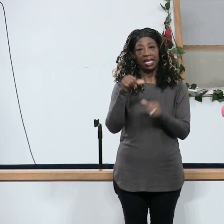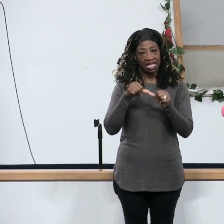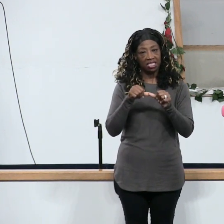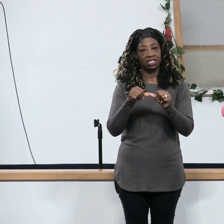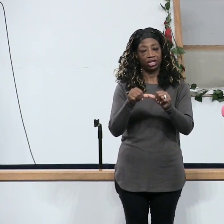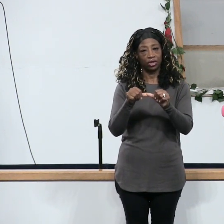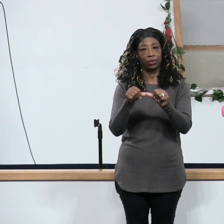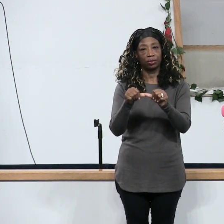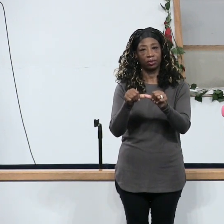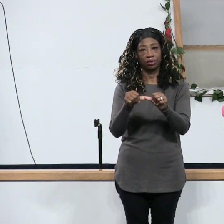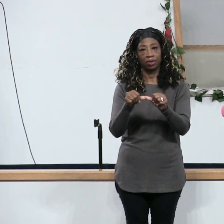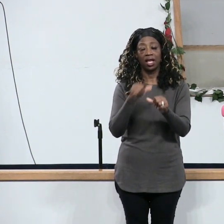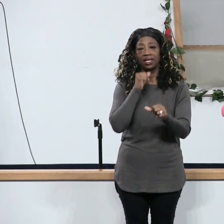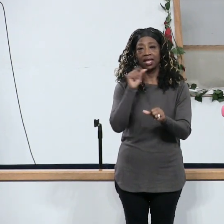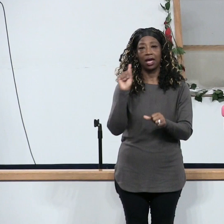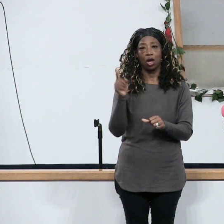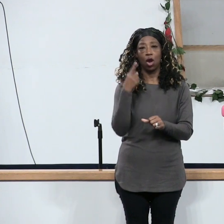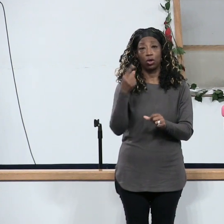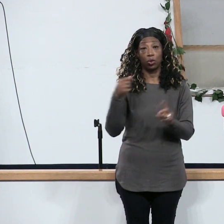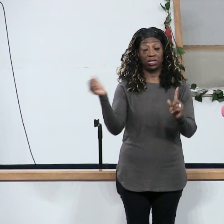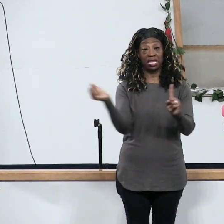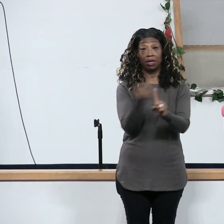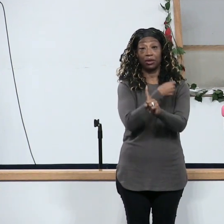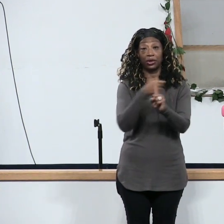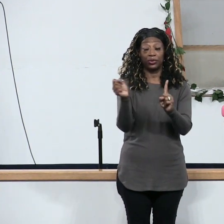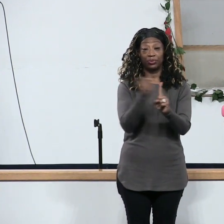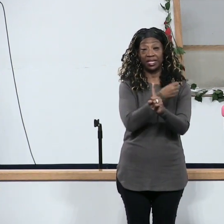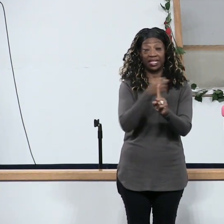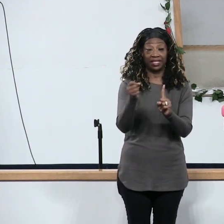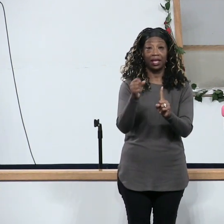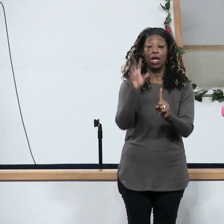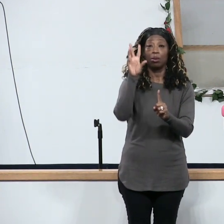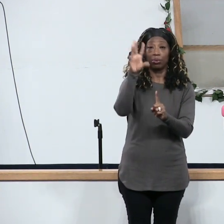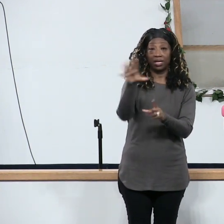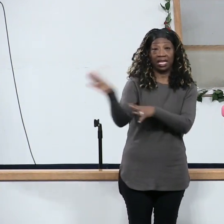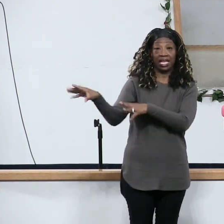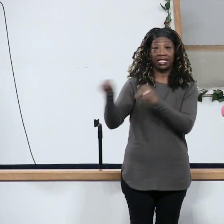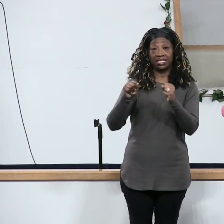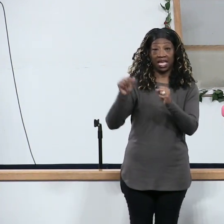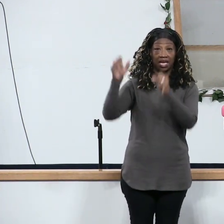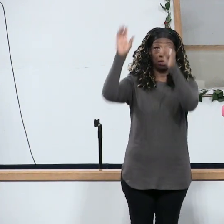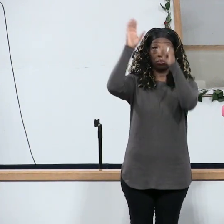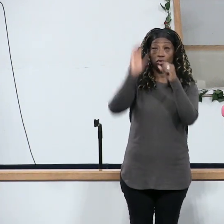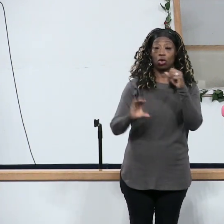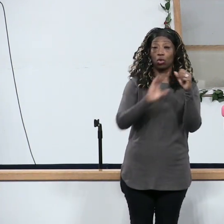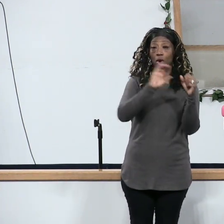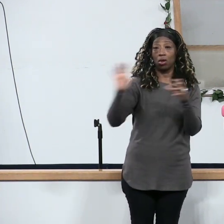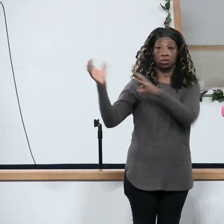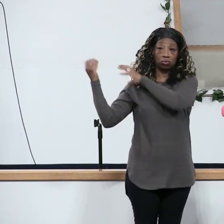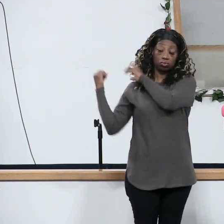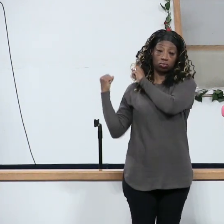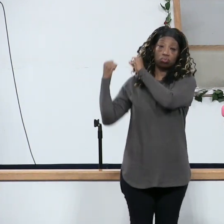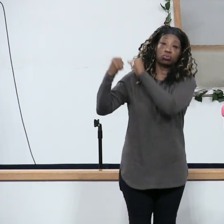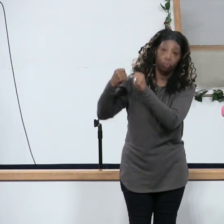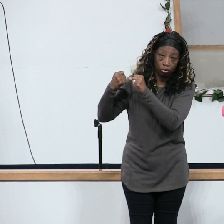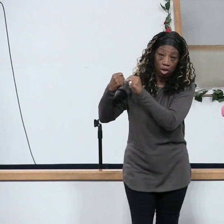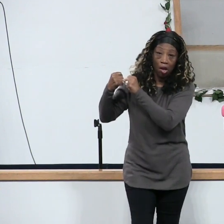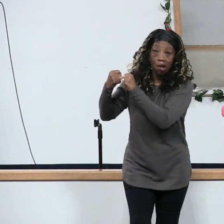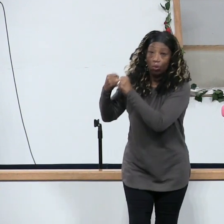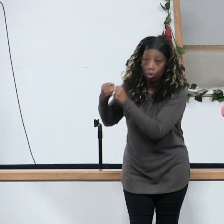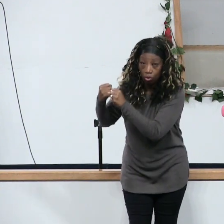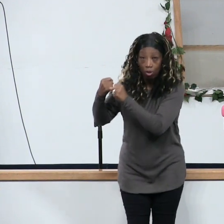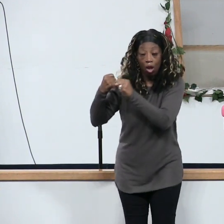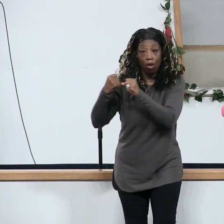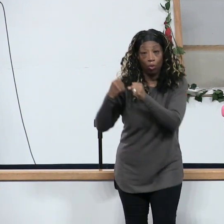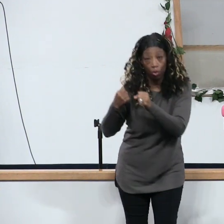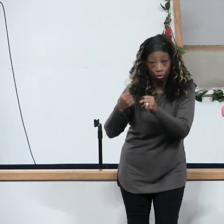going. Not only was he beaten, then he took a cross and walked up a mountain with it. And I'm glad he didn't stop